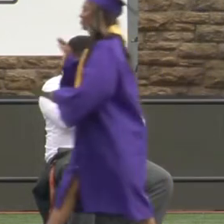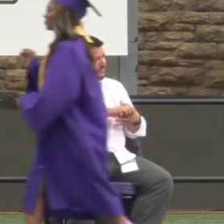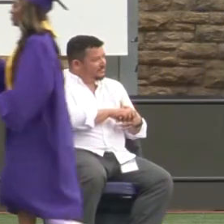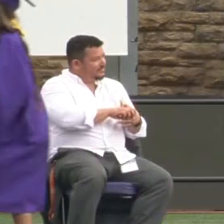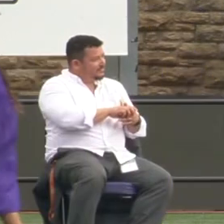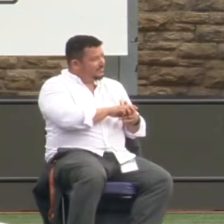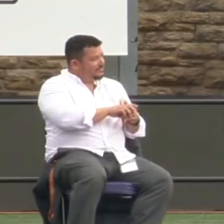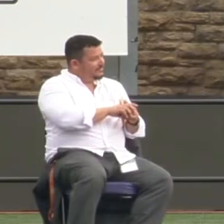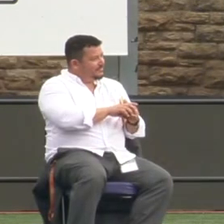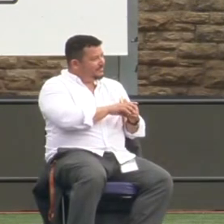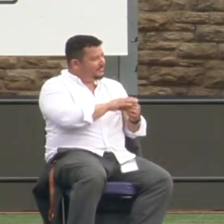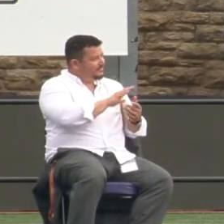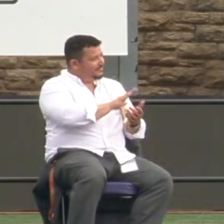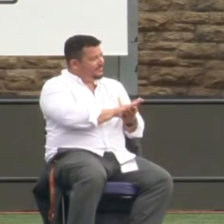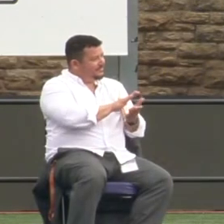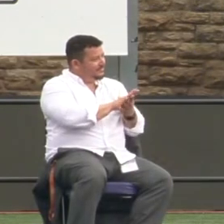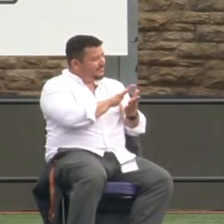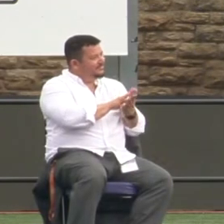Umoja Berg.